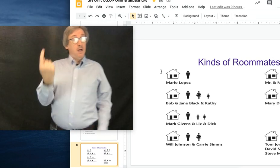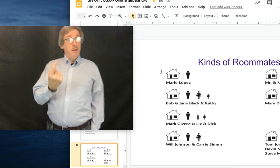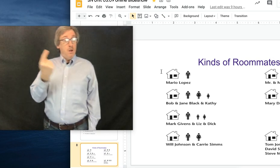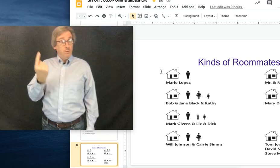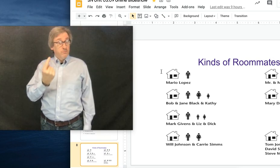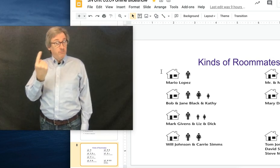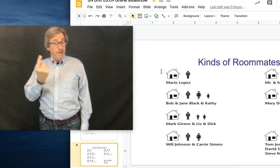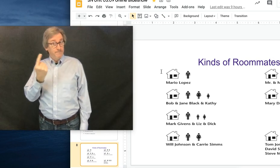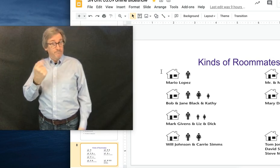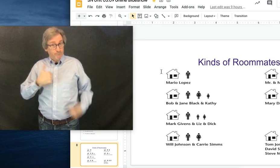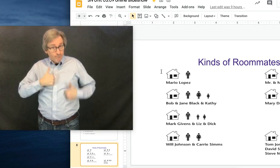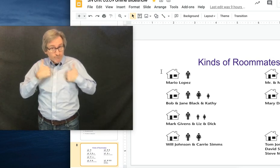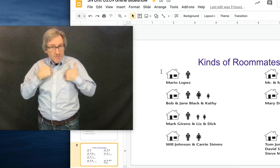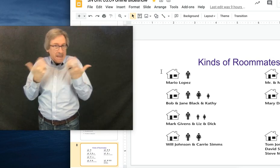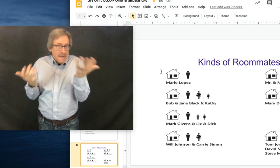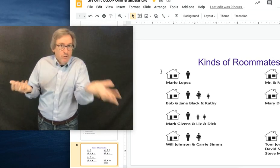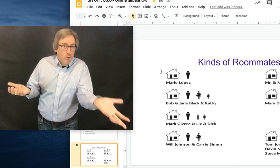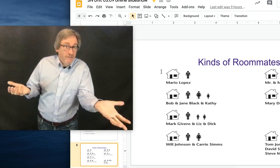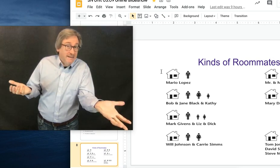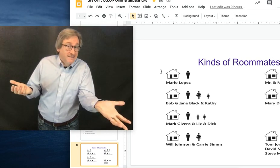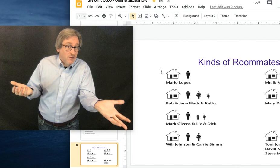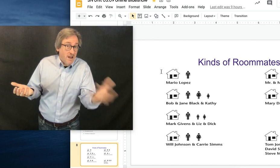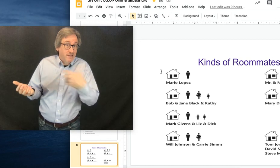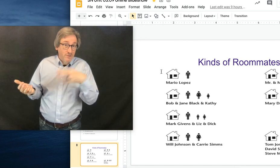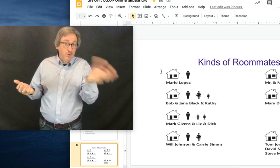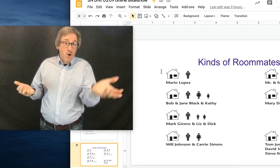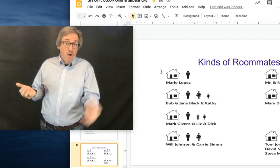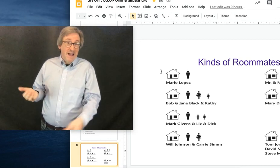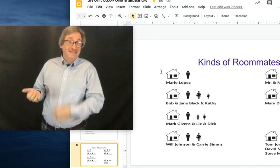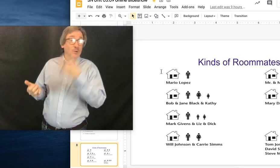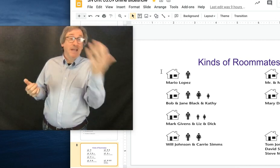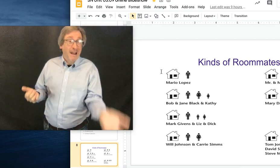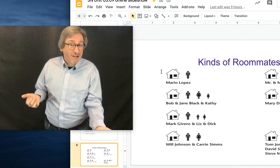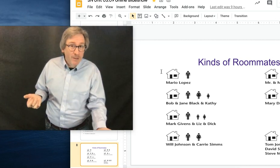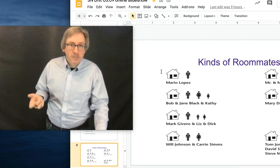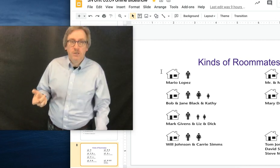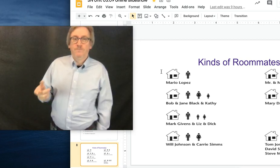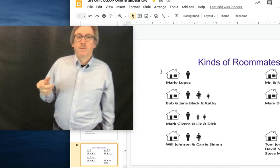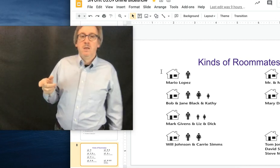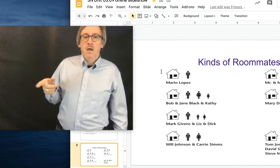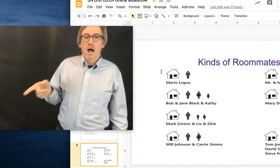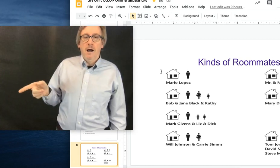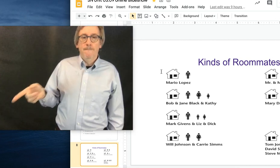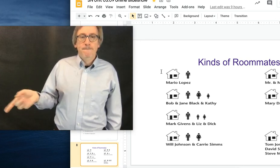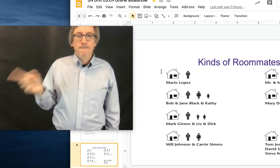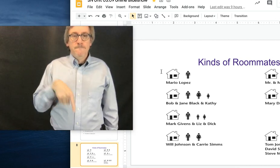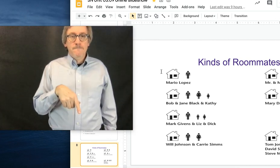Lives alone, right? And I don't know if he does or not. If you know, I don't care. So,